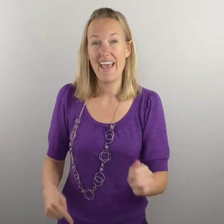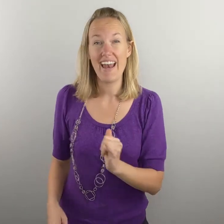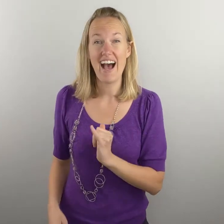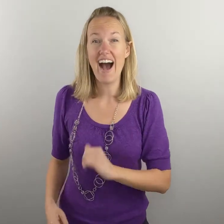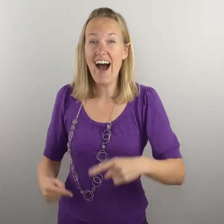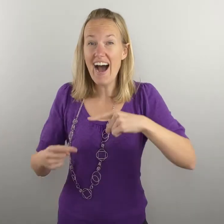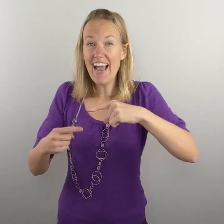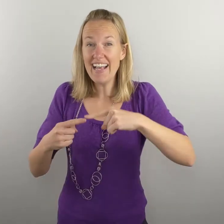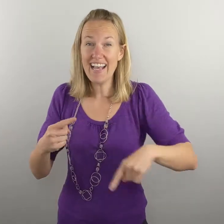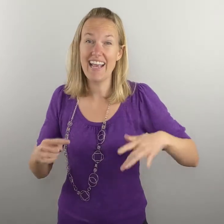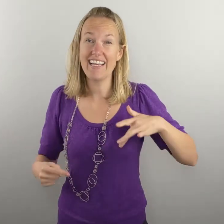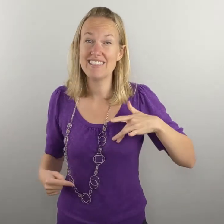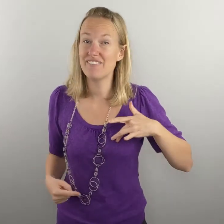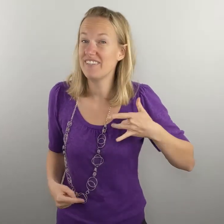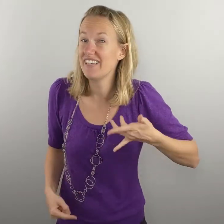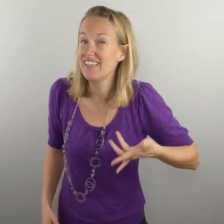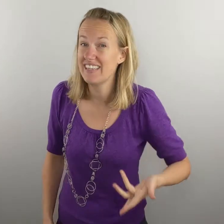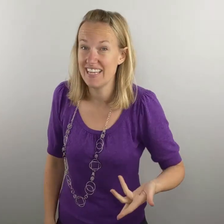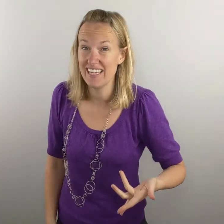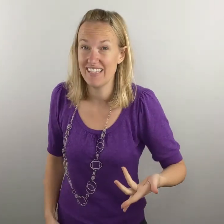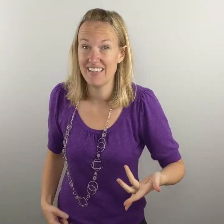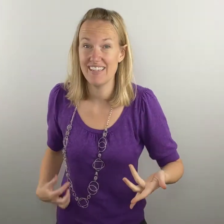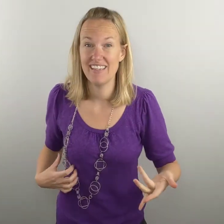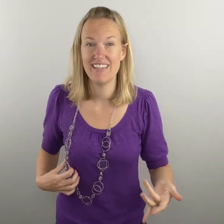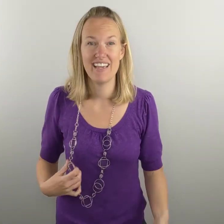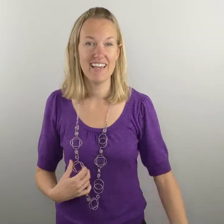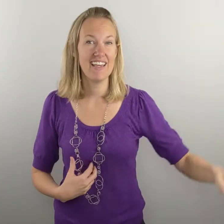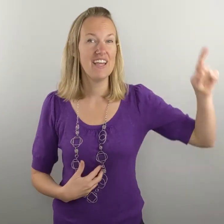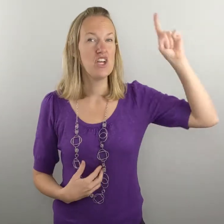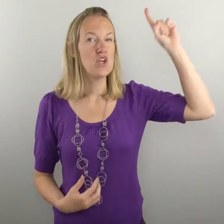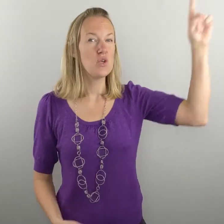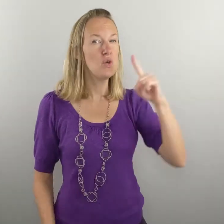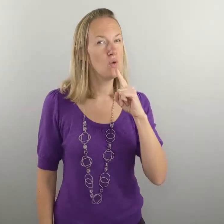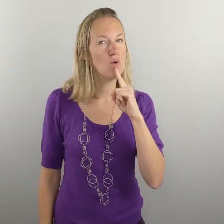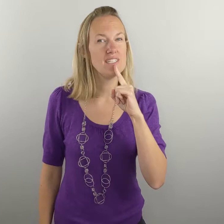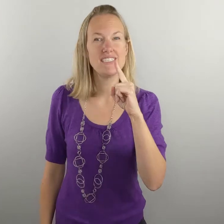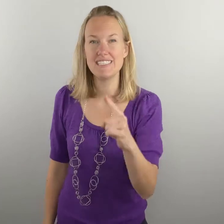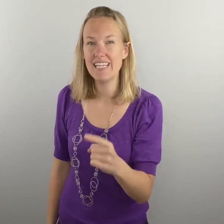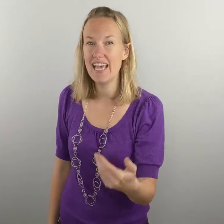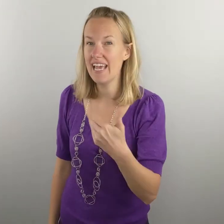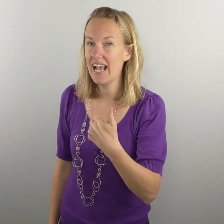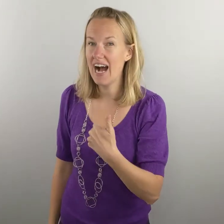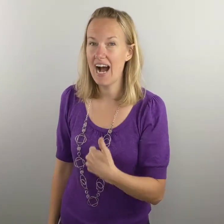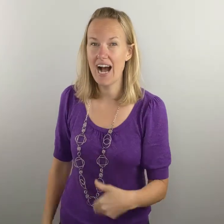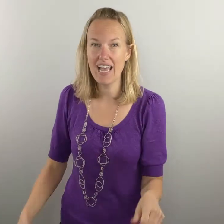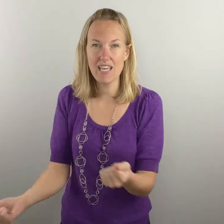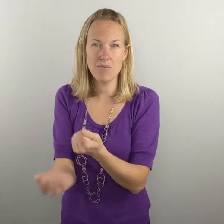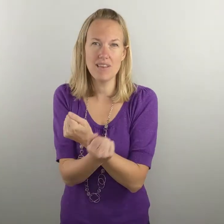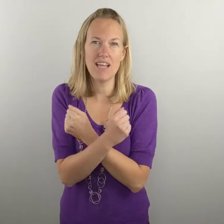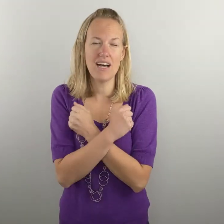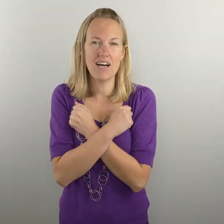when I can't feel a thing. Okay? You say I am